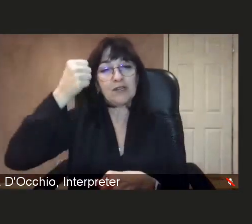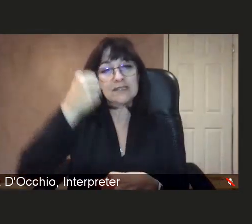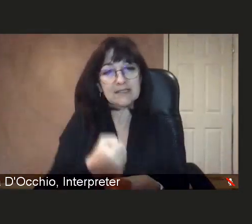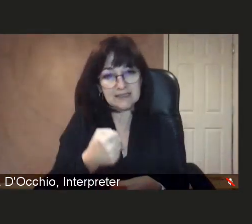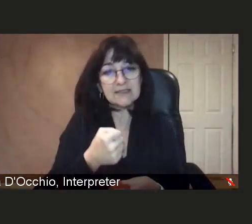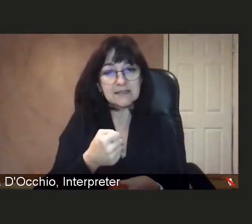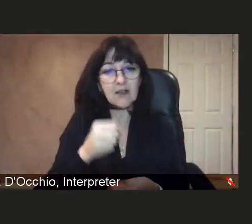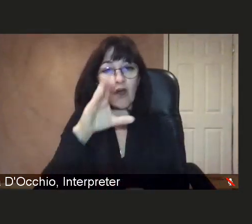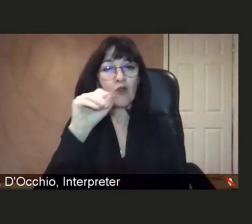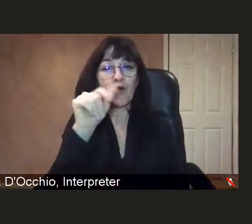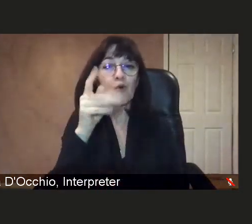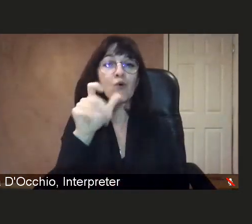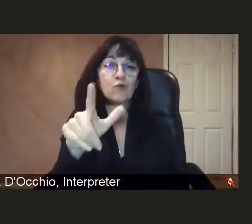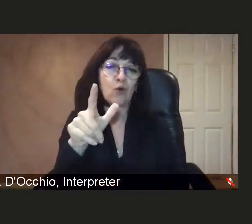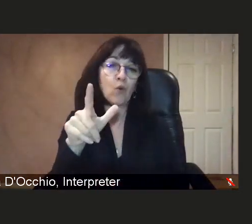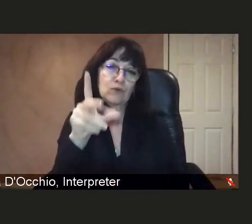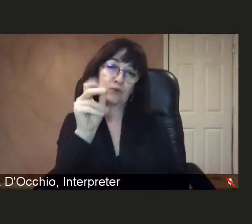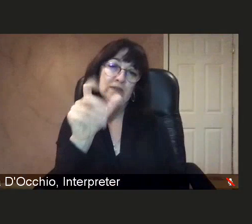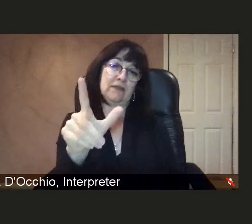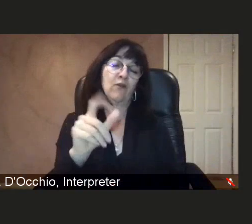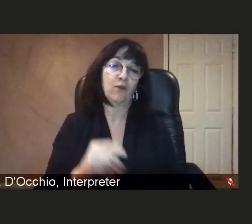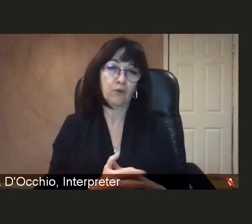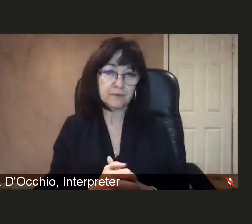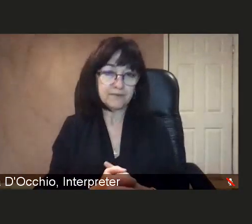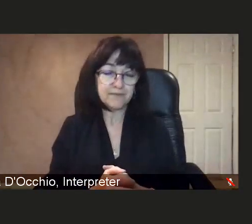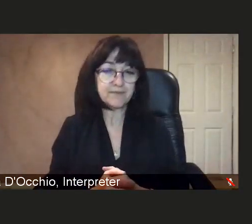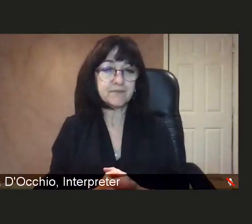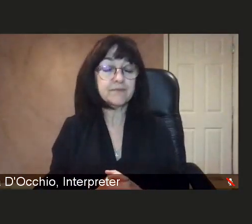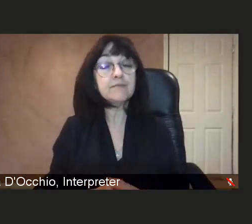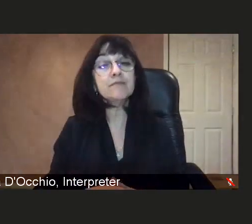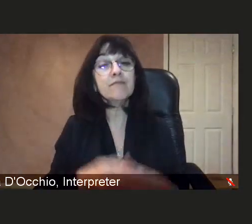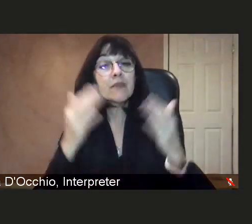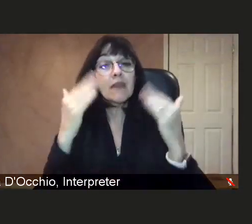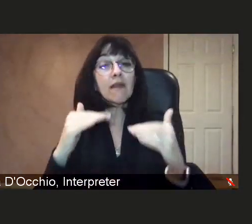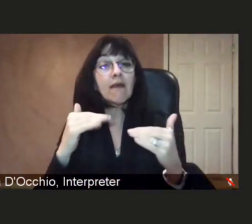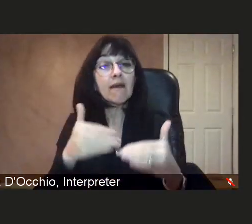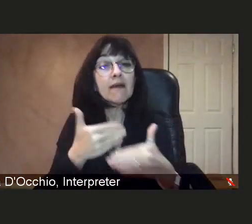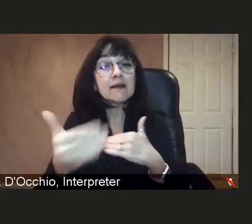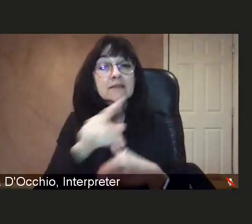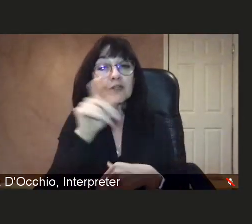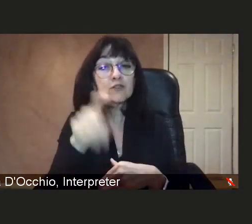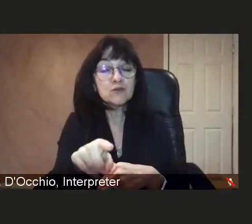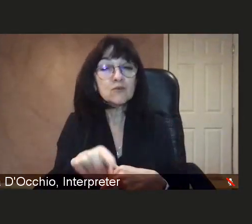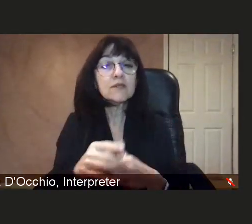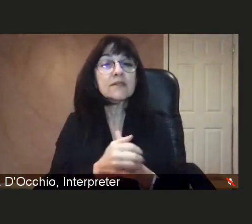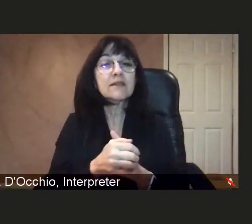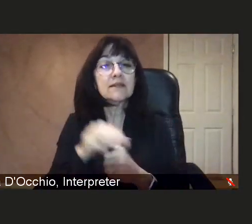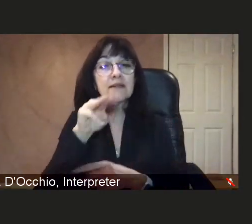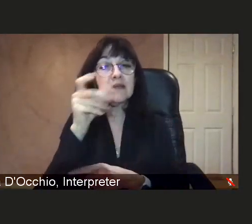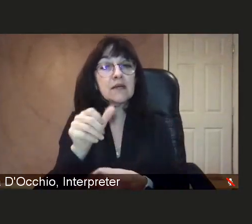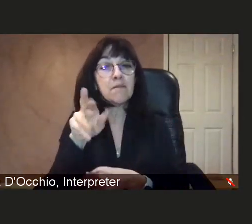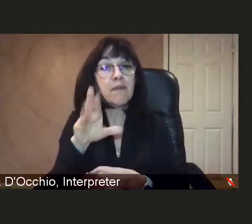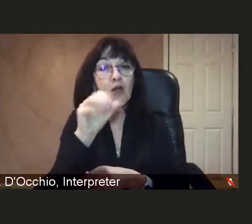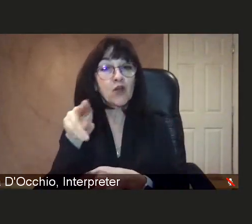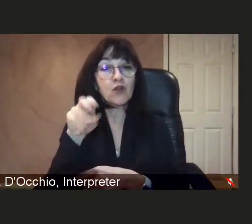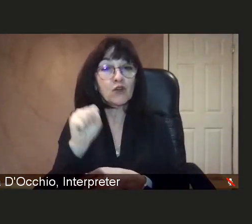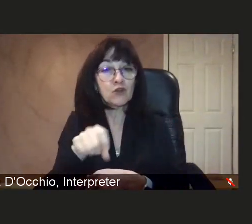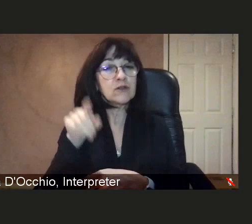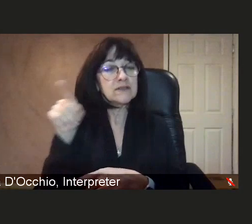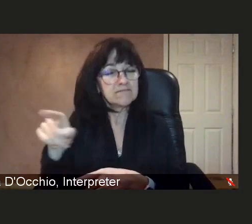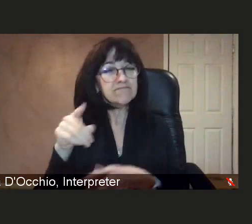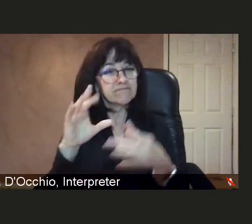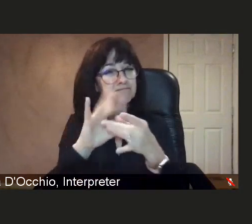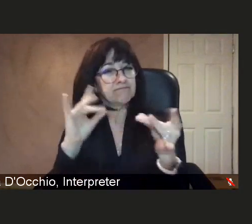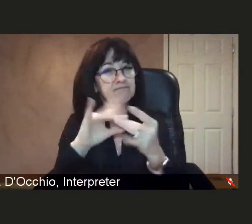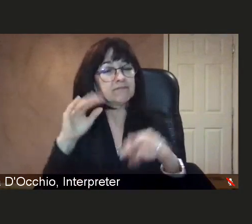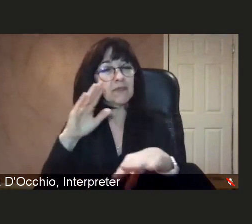to handle that. Question number 2. Mayor Coons said in an interview with WUSA 9 that Beebe Healthcare informed